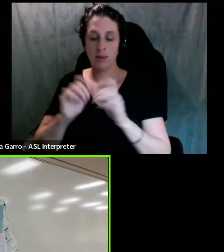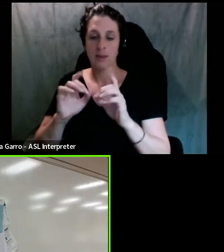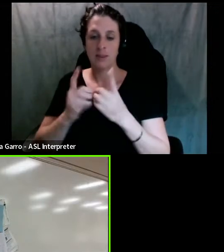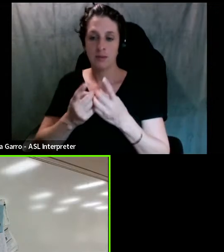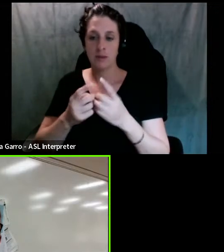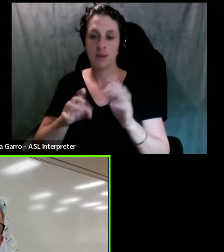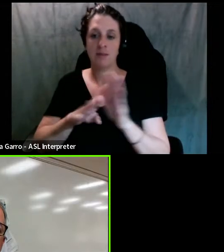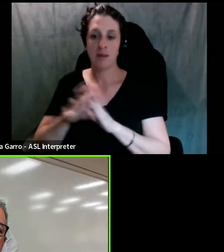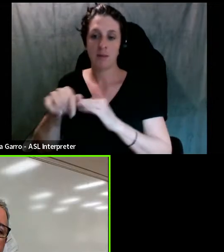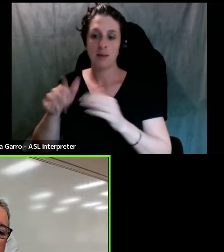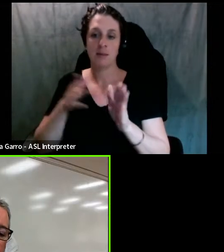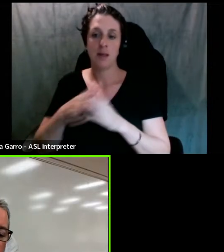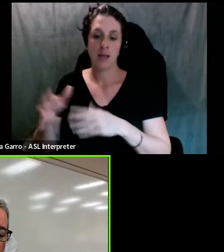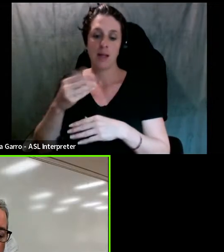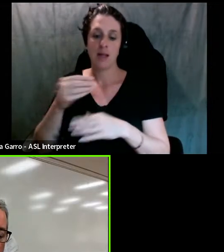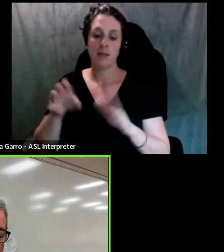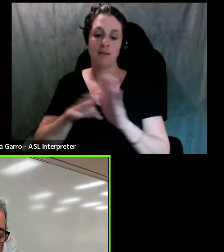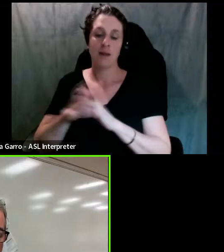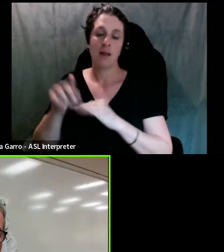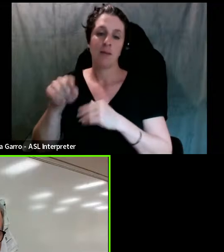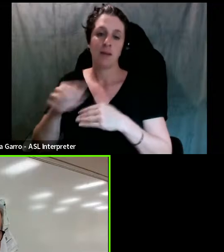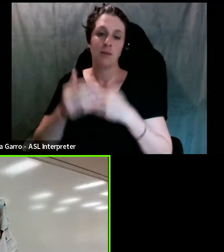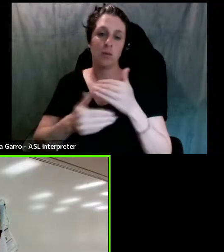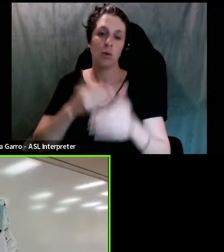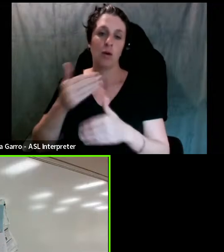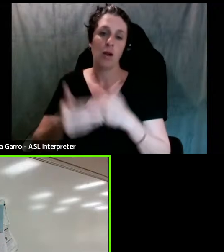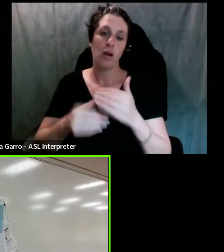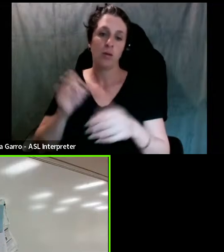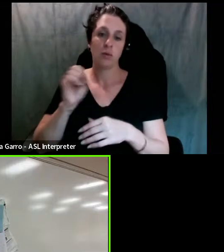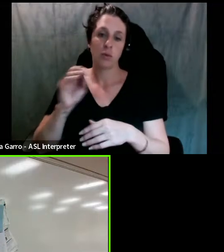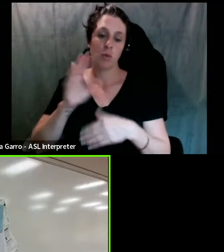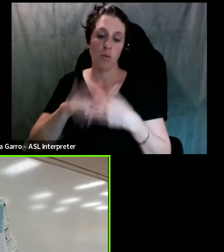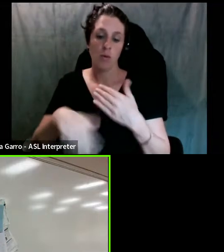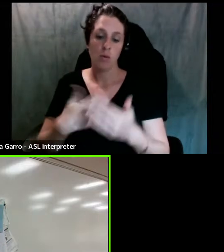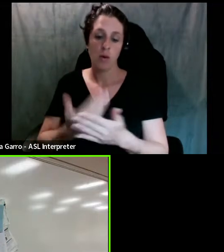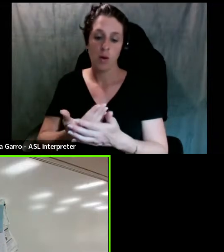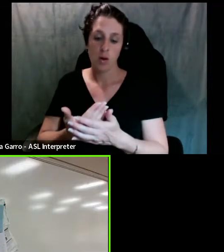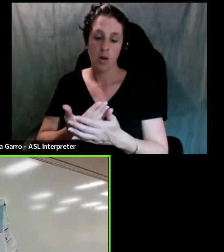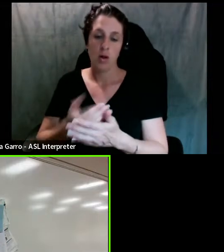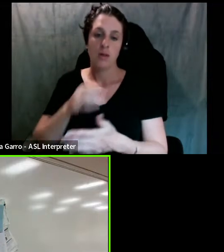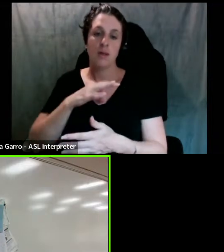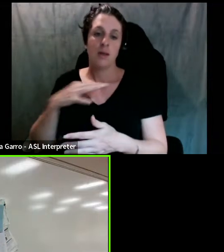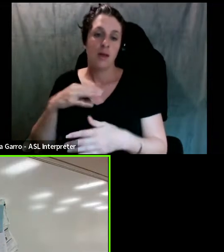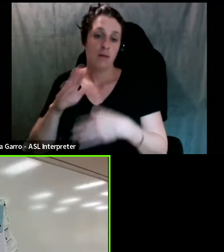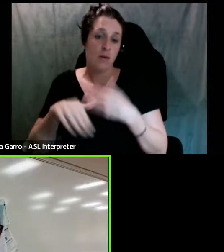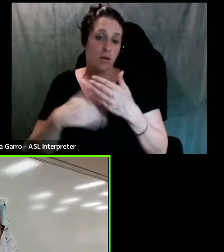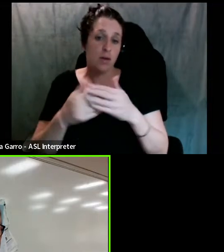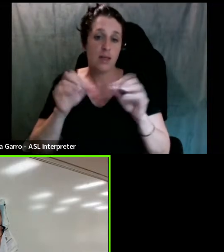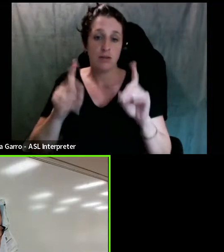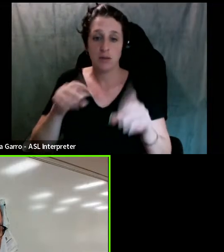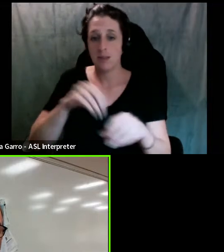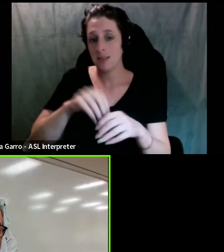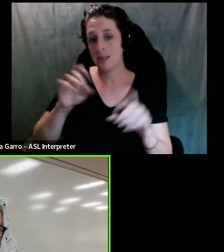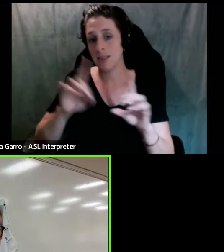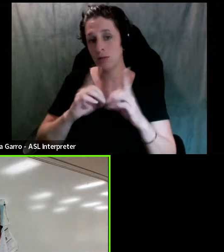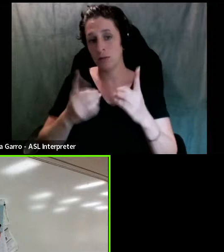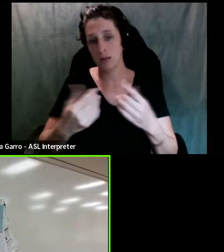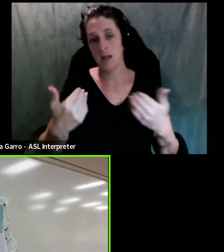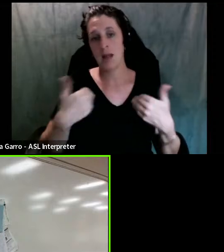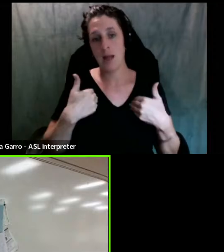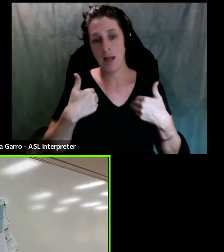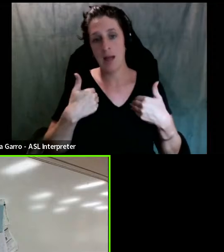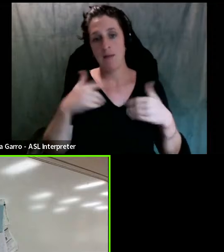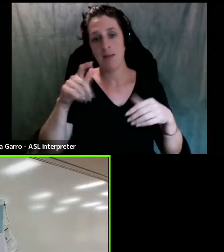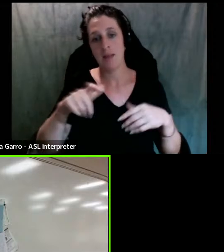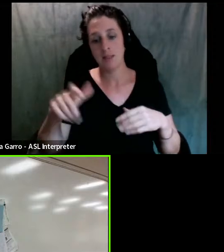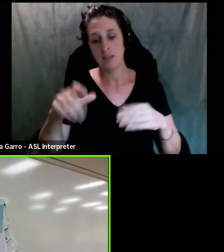this plan and developing these protocols so that all staff, all educators in the district have the necessary